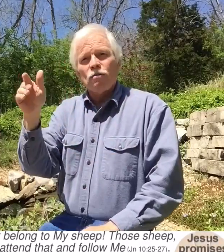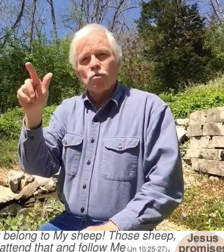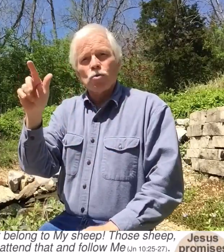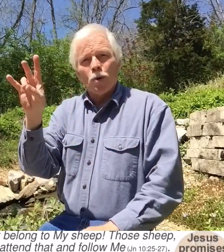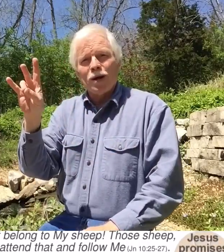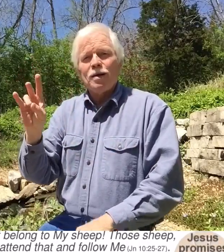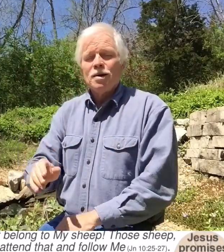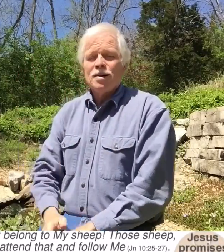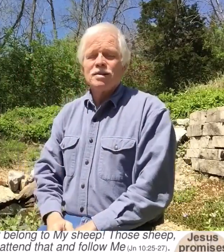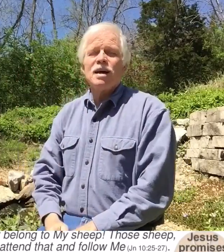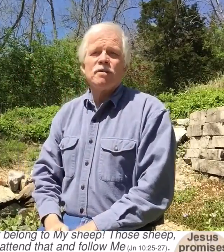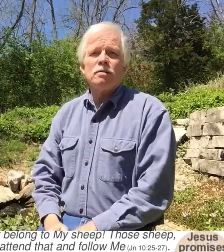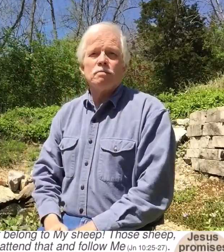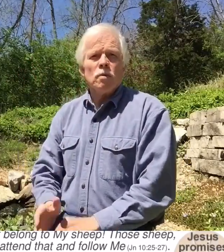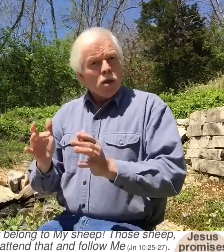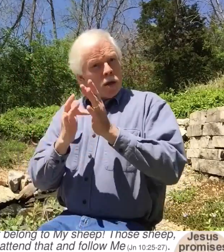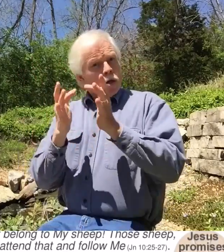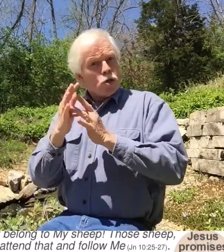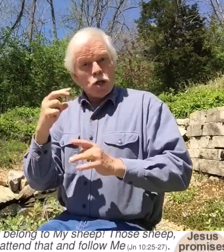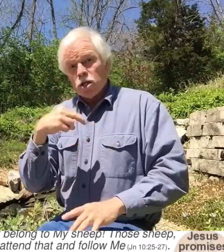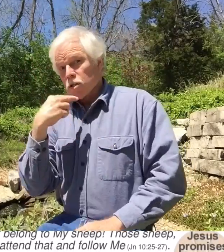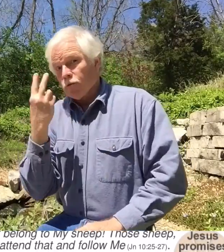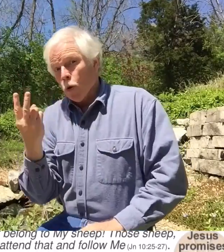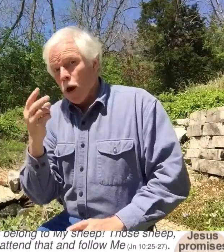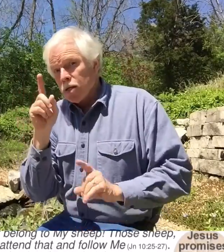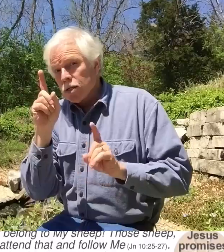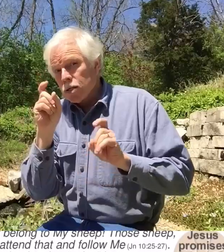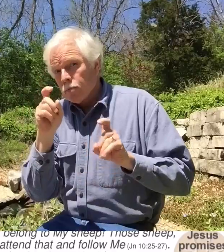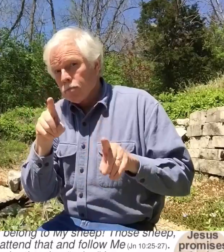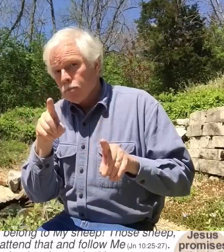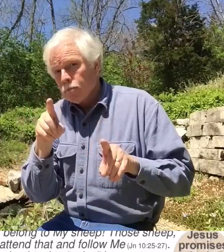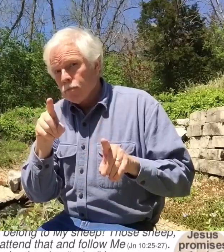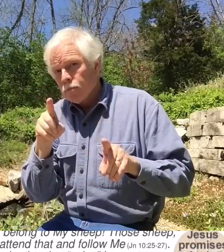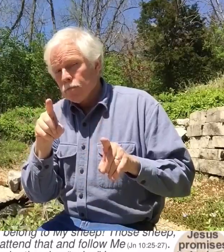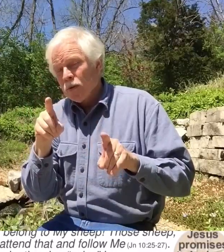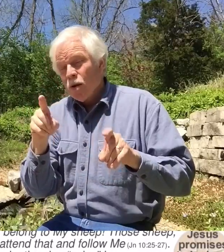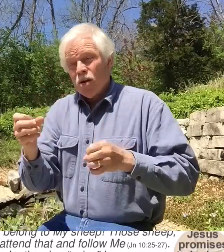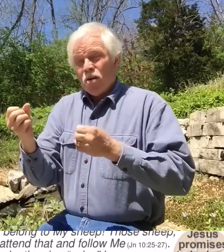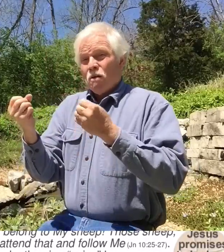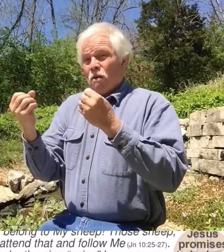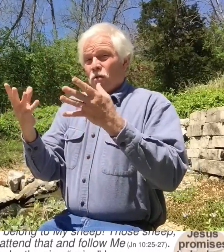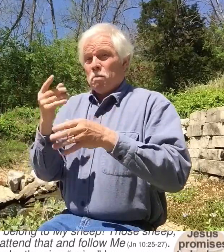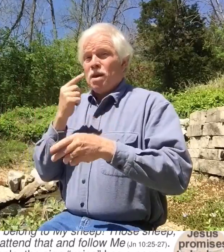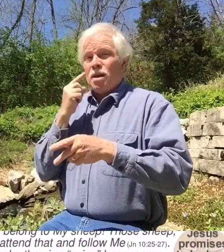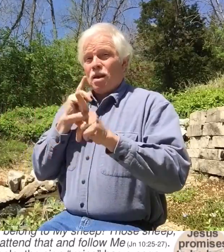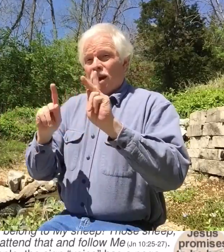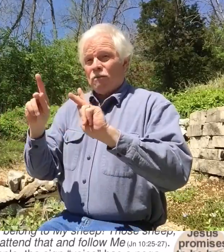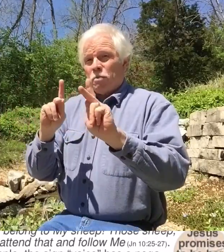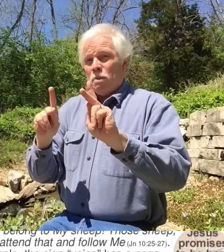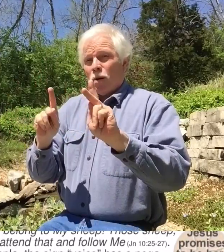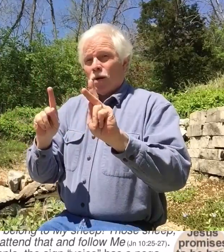through 27 Jesus voice for many deaf people